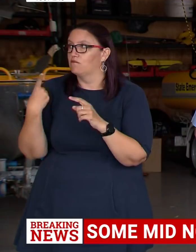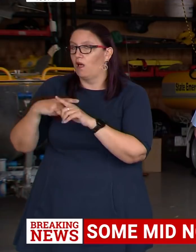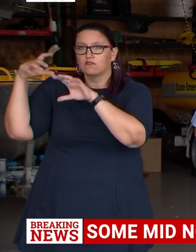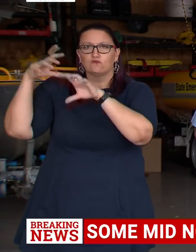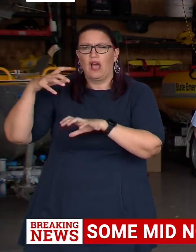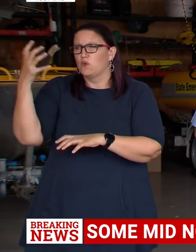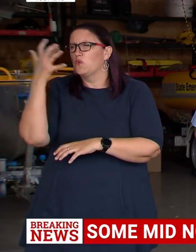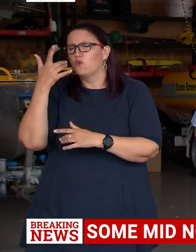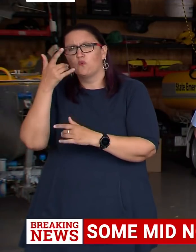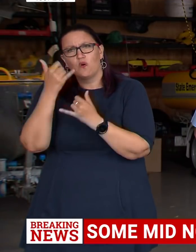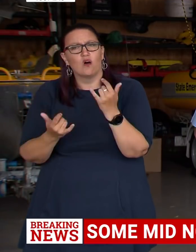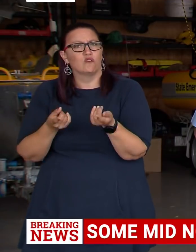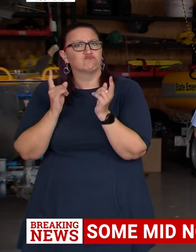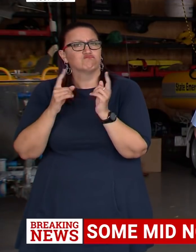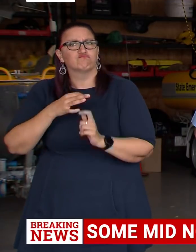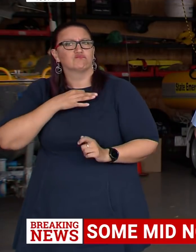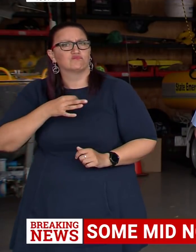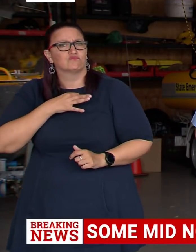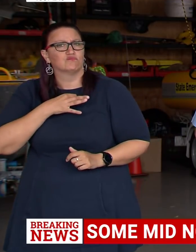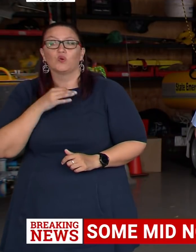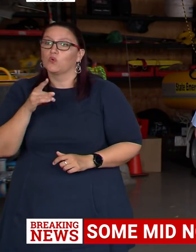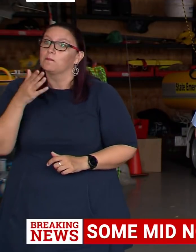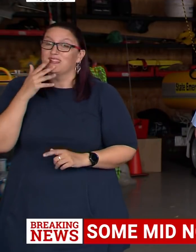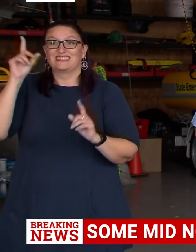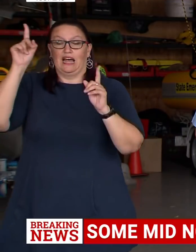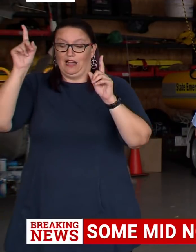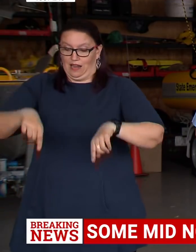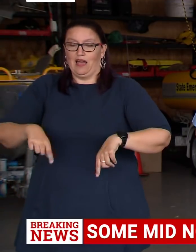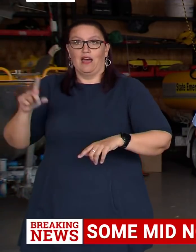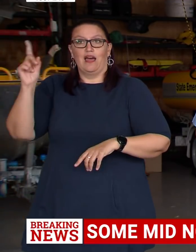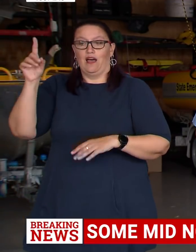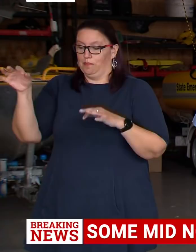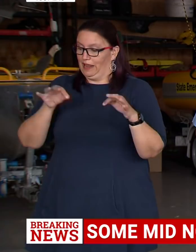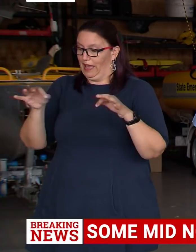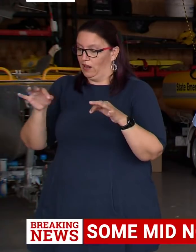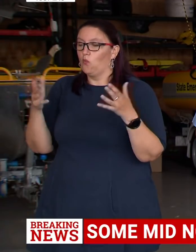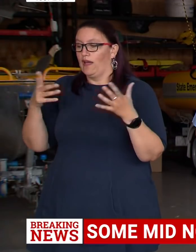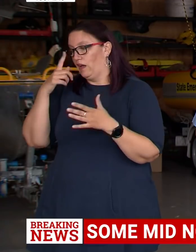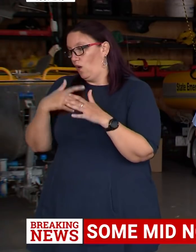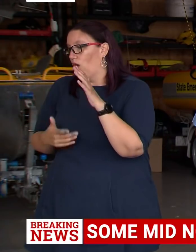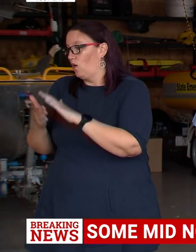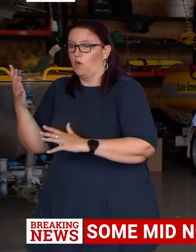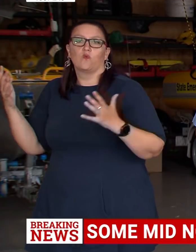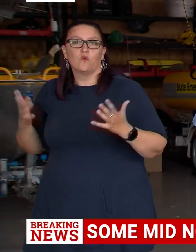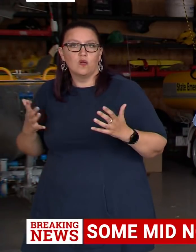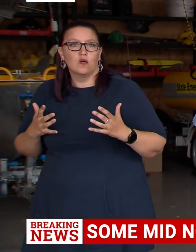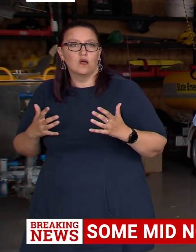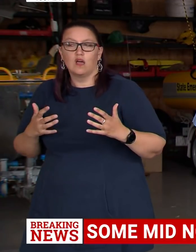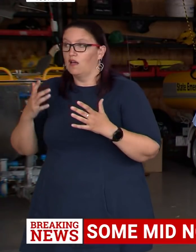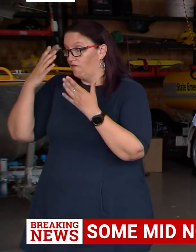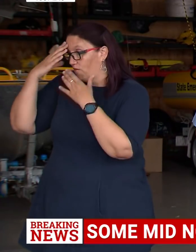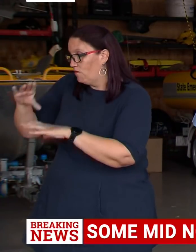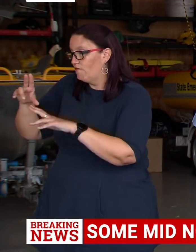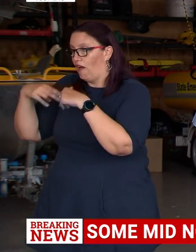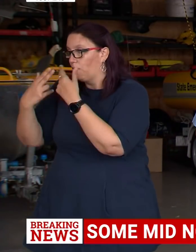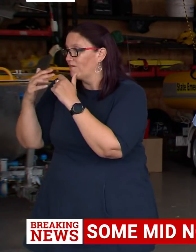them ready, and also potentially have a safe place to go with relatives or friends in the first instance. But failing that, we'll of course make sure that we accommodate